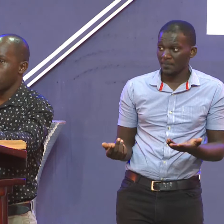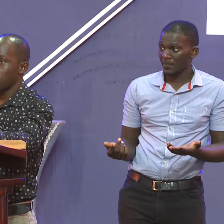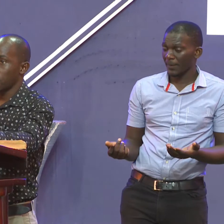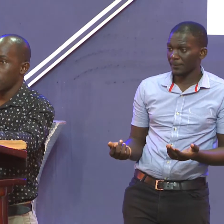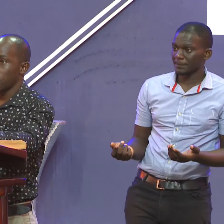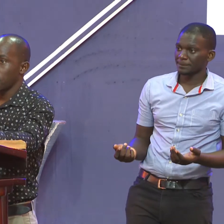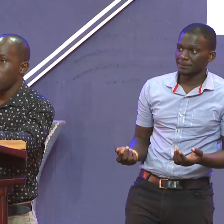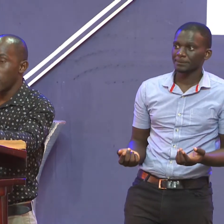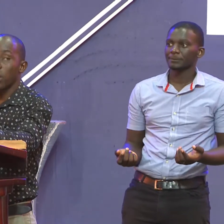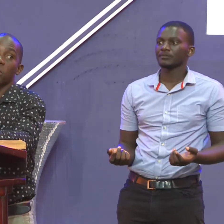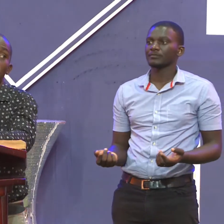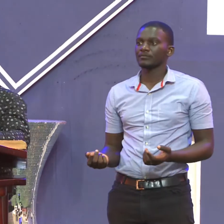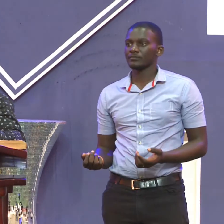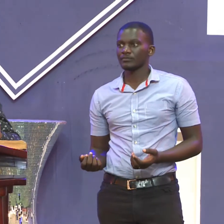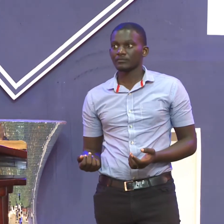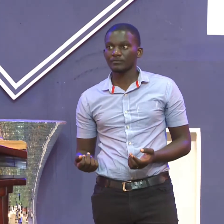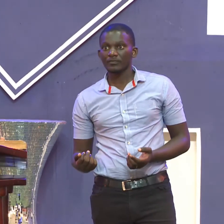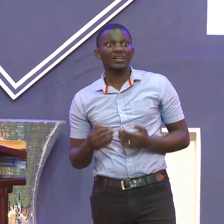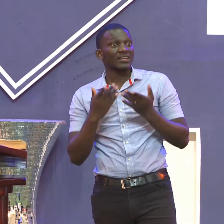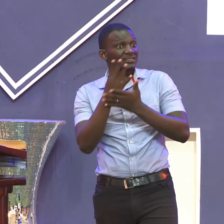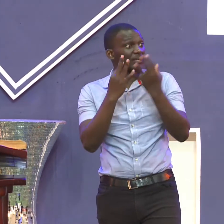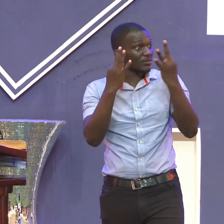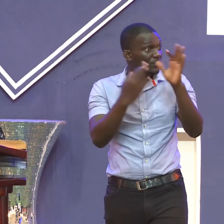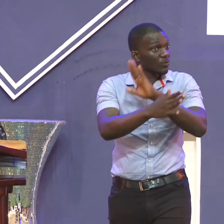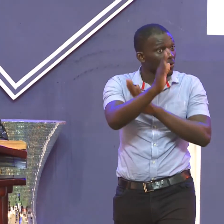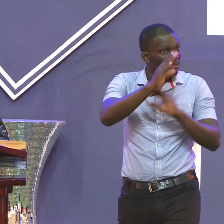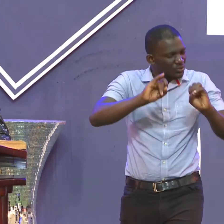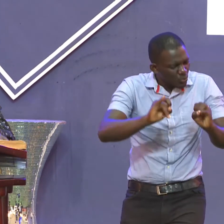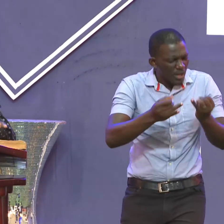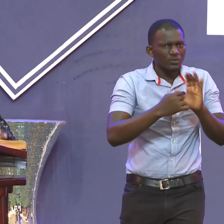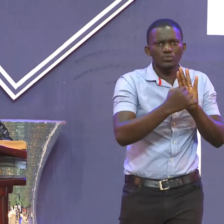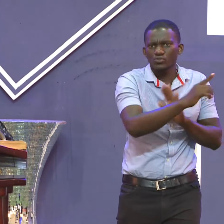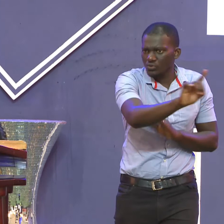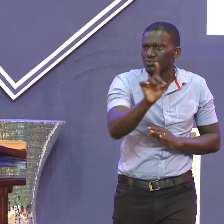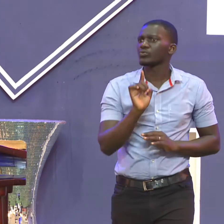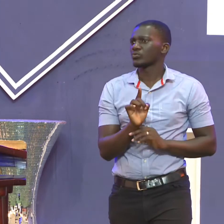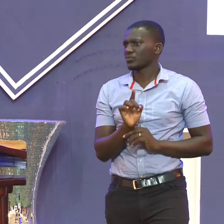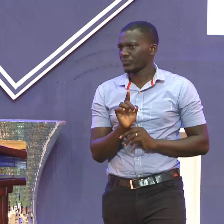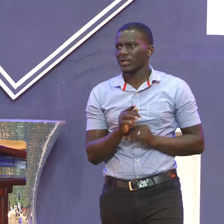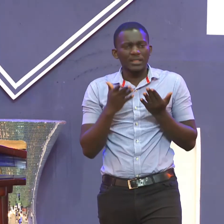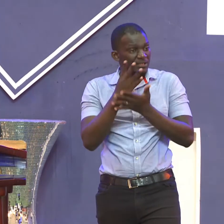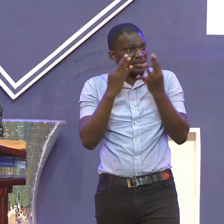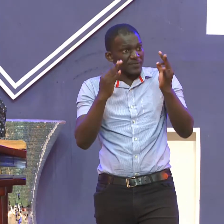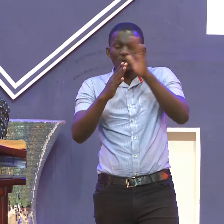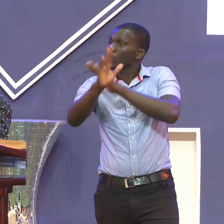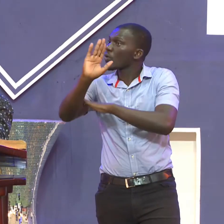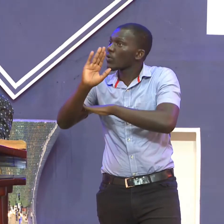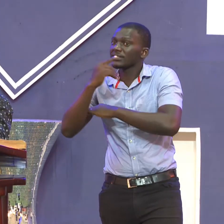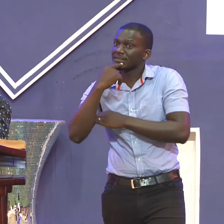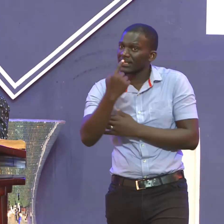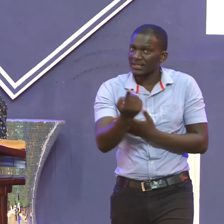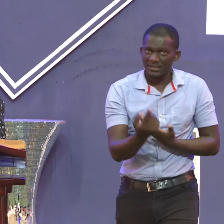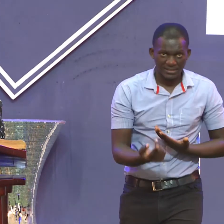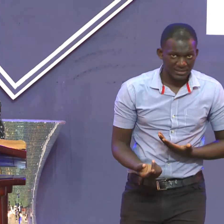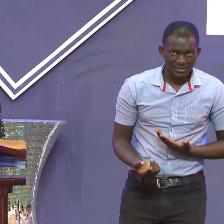life? Waliwo Katonda kyasongako. It means that there is something the Lord is pointing. Waliwo Katonda kyagamba. Meaning that the Lord is saying